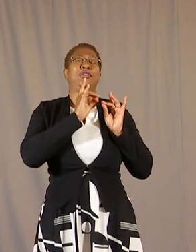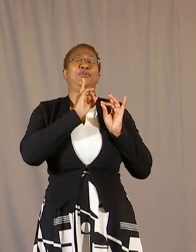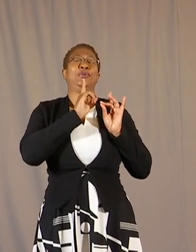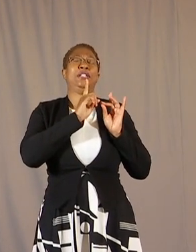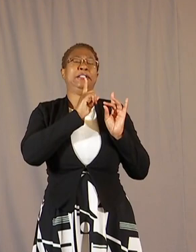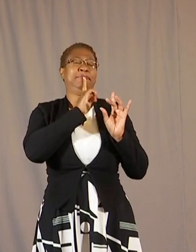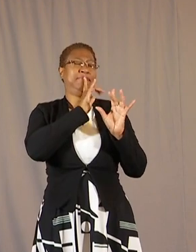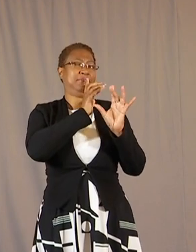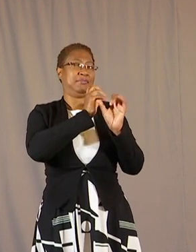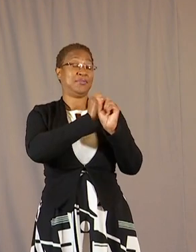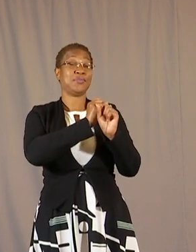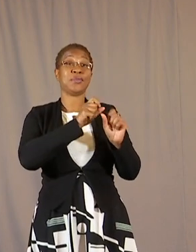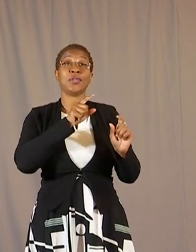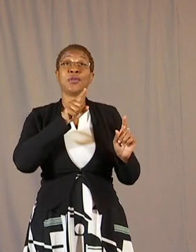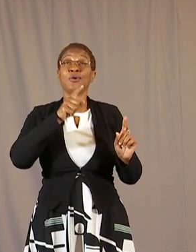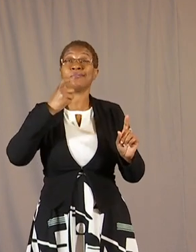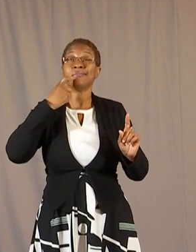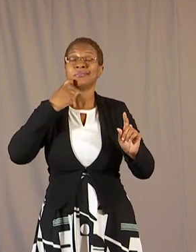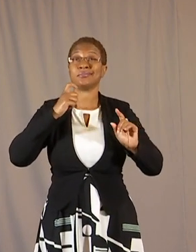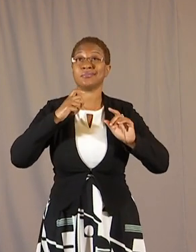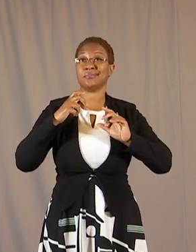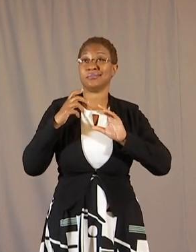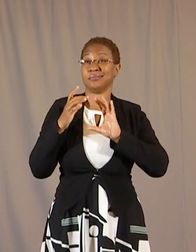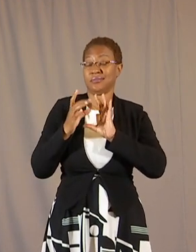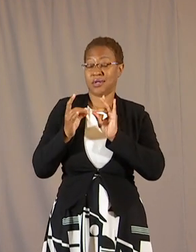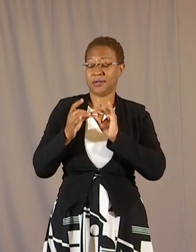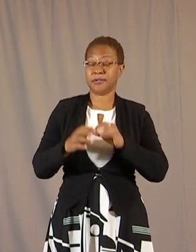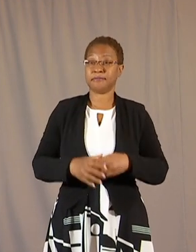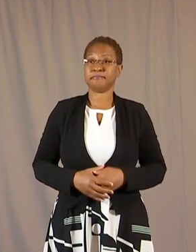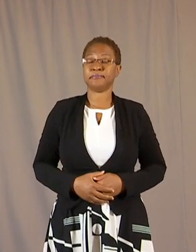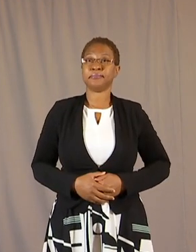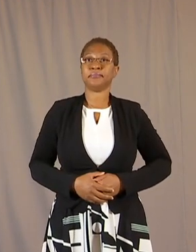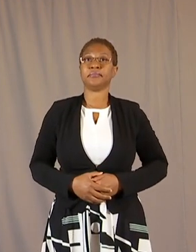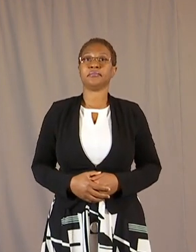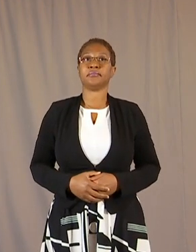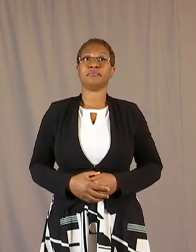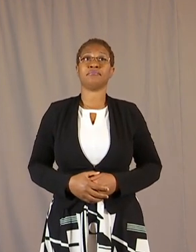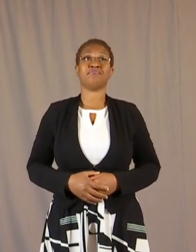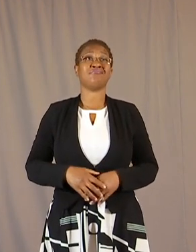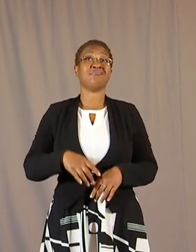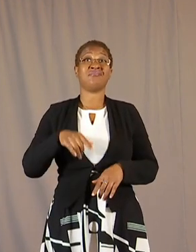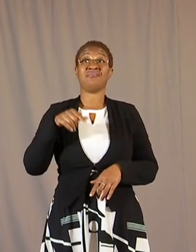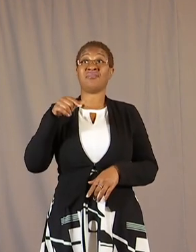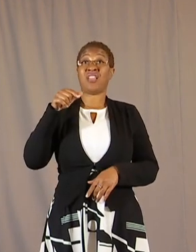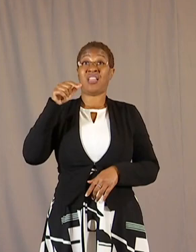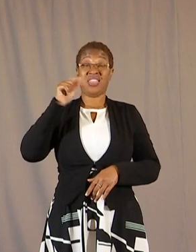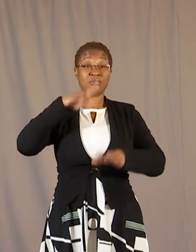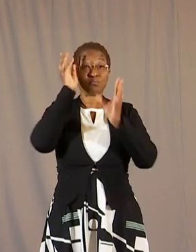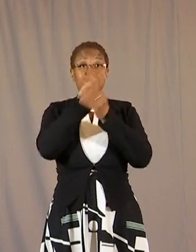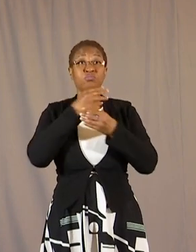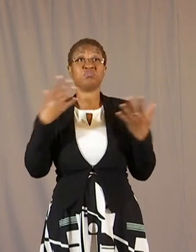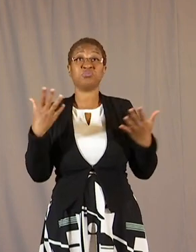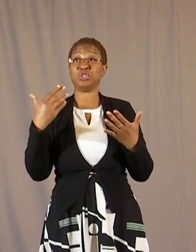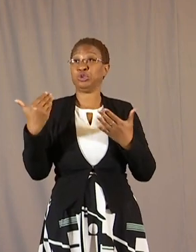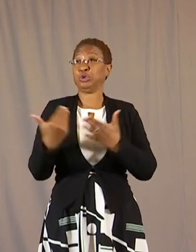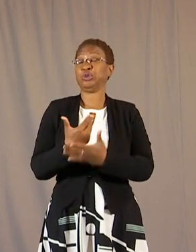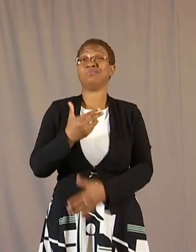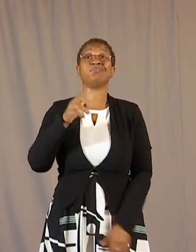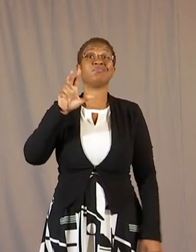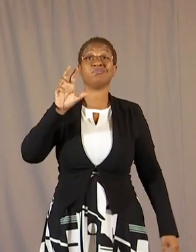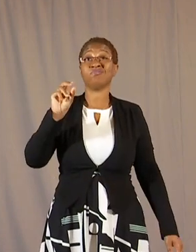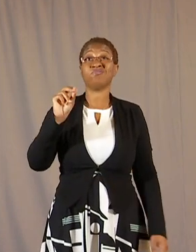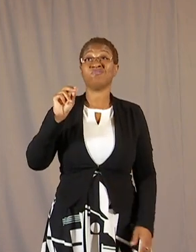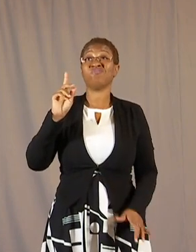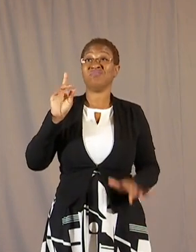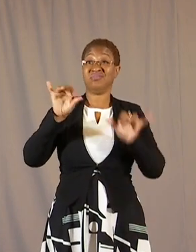that just as you stated, this is not news to us, right? Systemic racism has been in